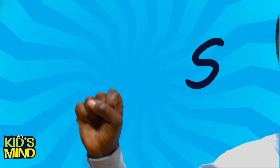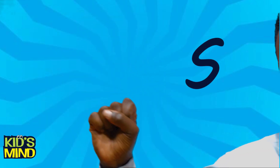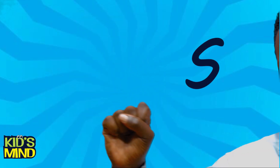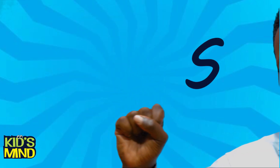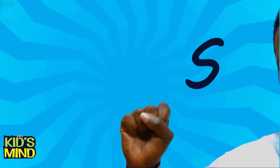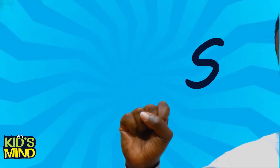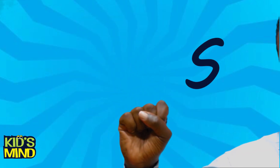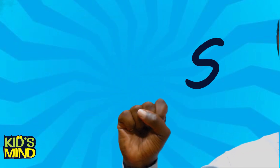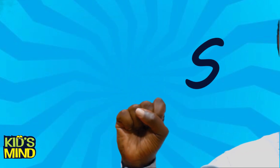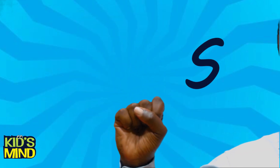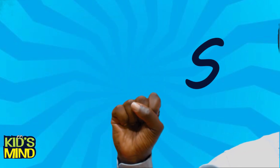S,